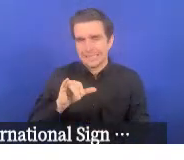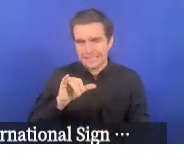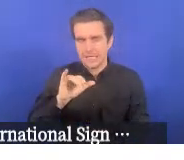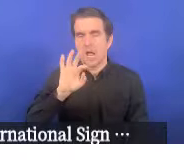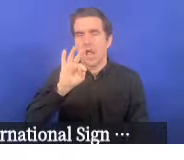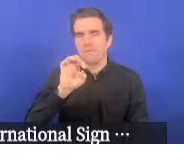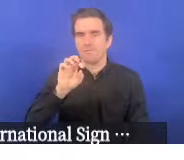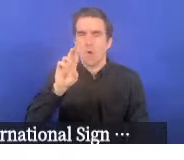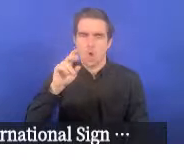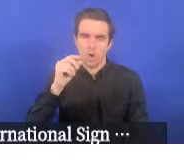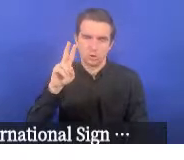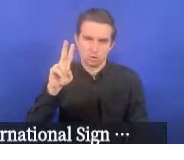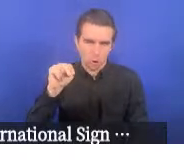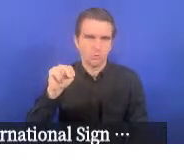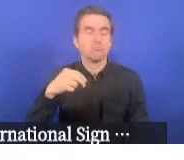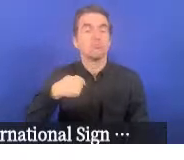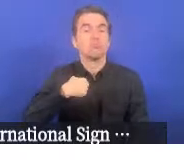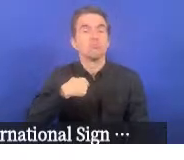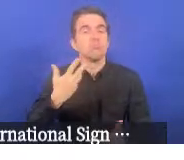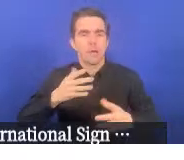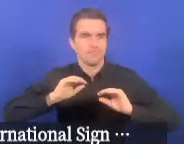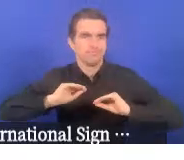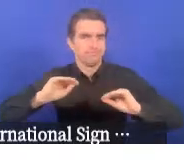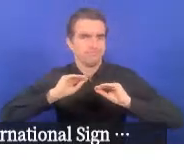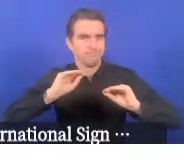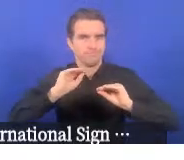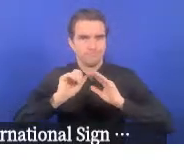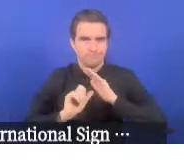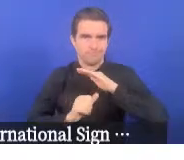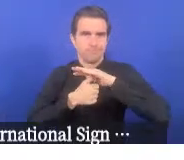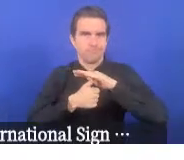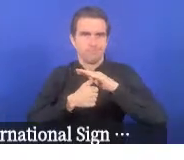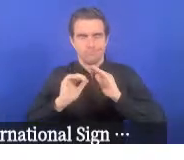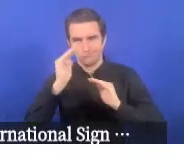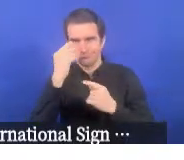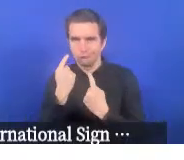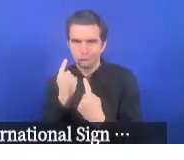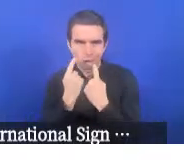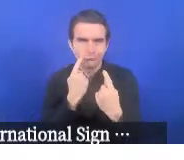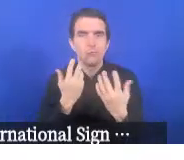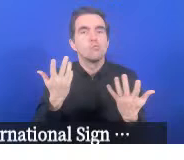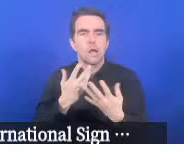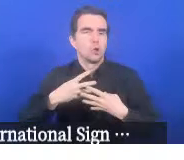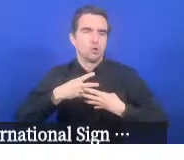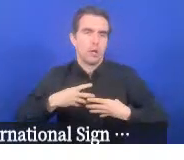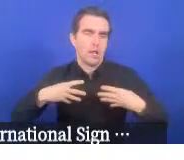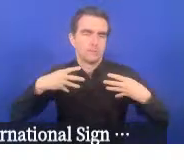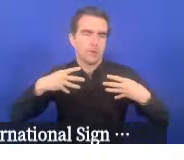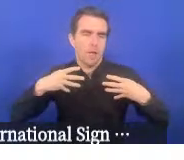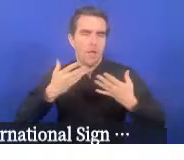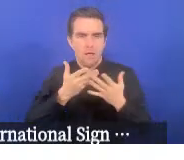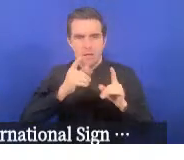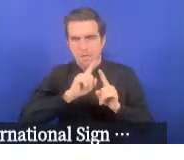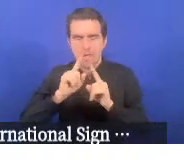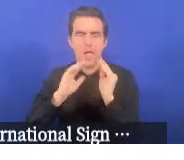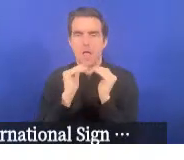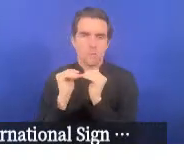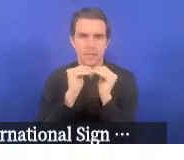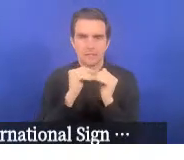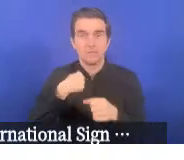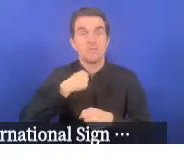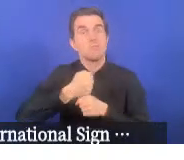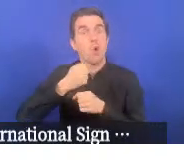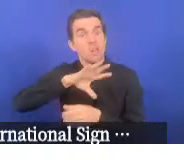on issues around gender equality and women's empowerment in the tourism sector. And I have also been working with UN